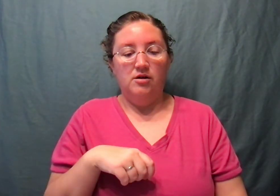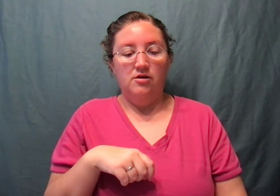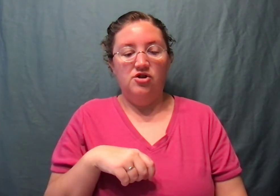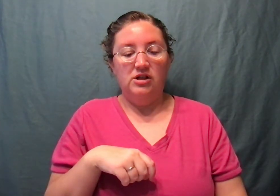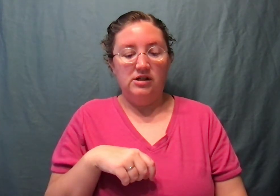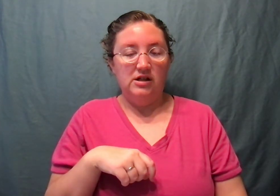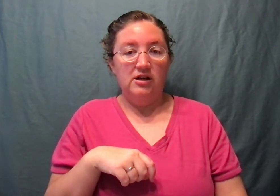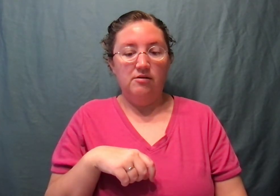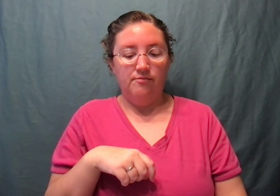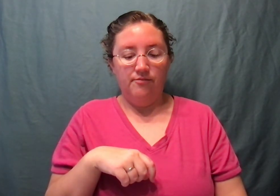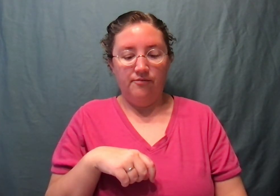she is sitting.